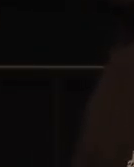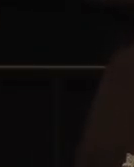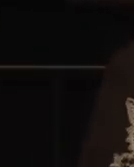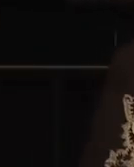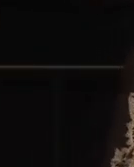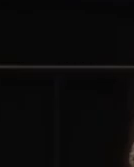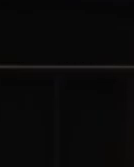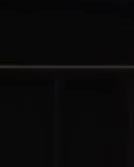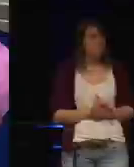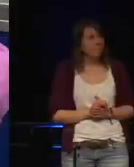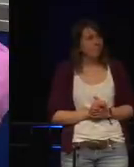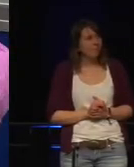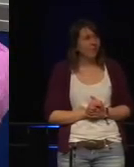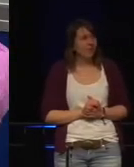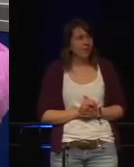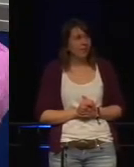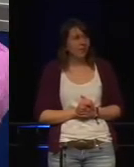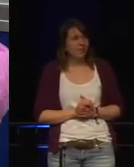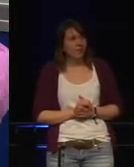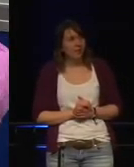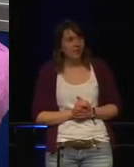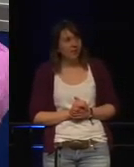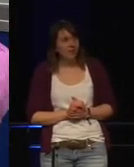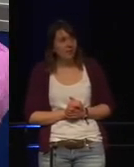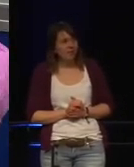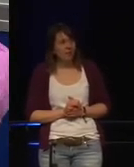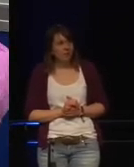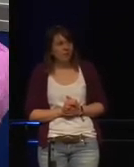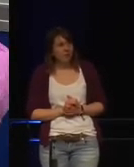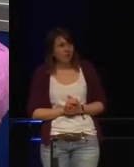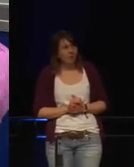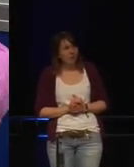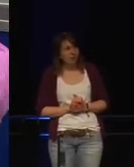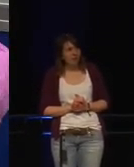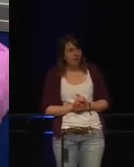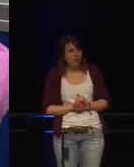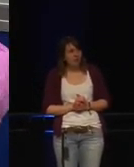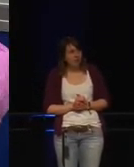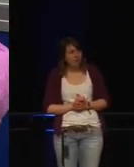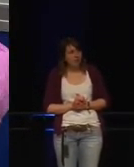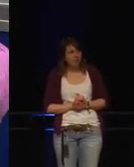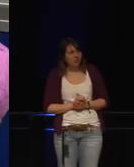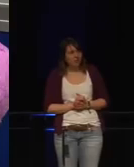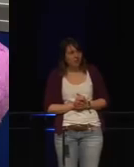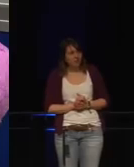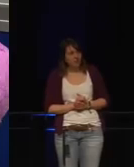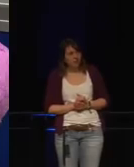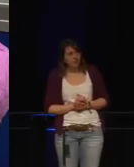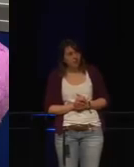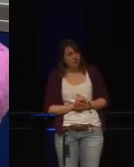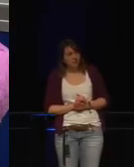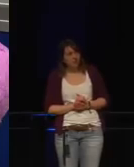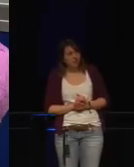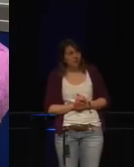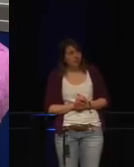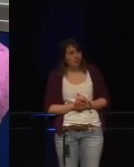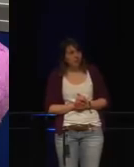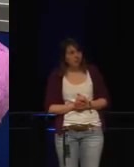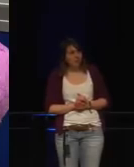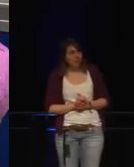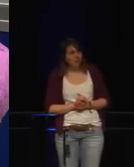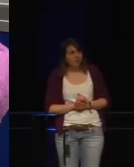Yeah, and we don't trust Kayla. And we also don't trust our little unicorn.